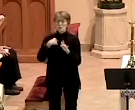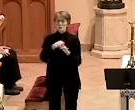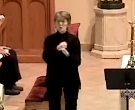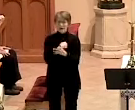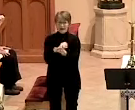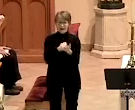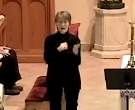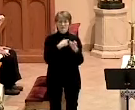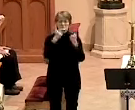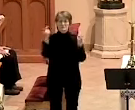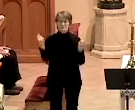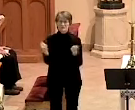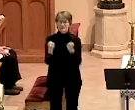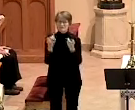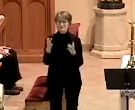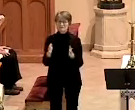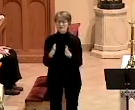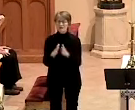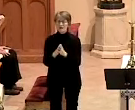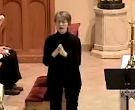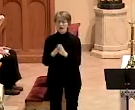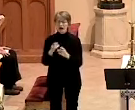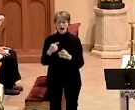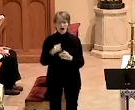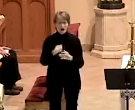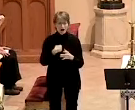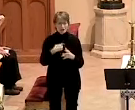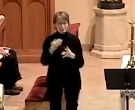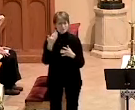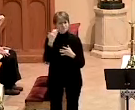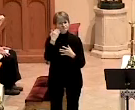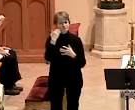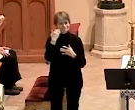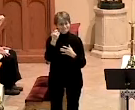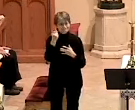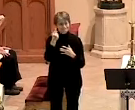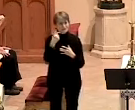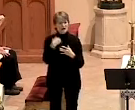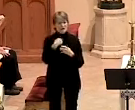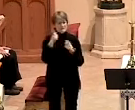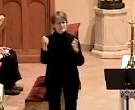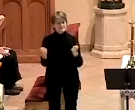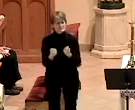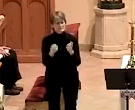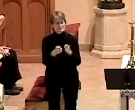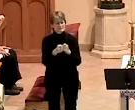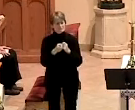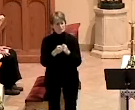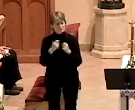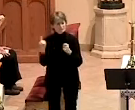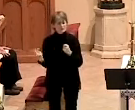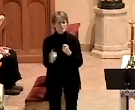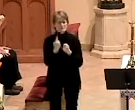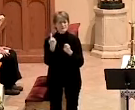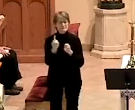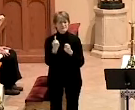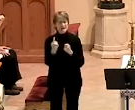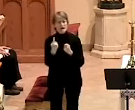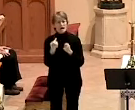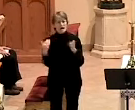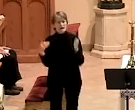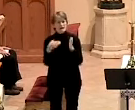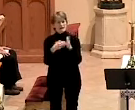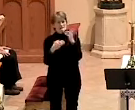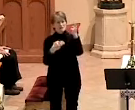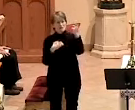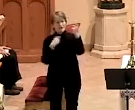have sinned. For I acknowledge my offense, and my sin is before me always. Against you only have I